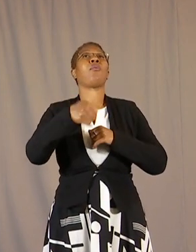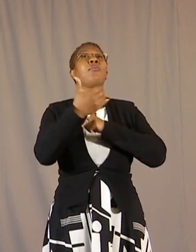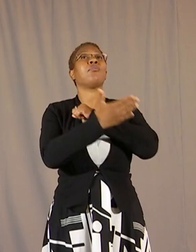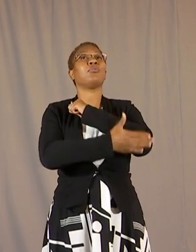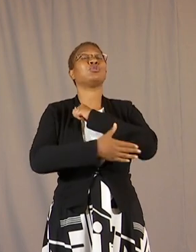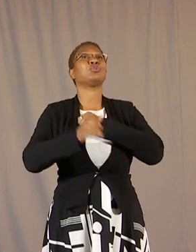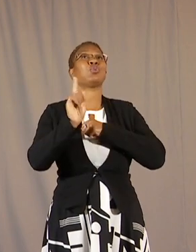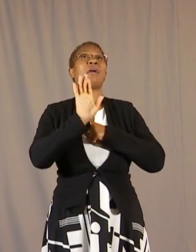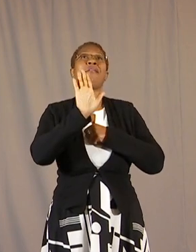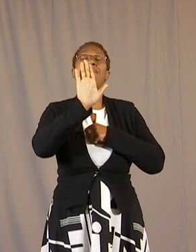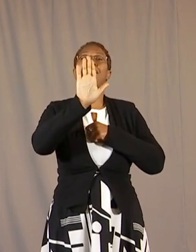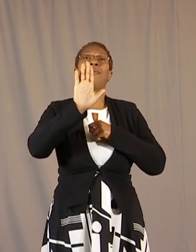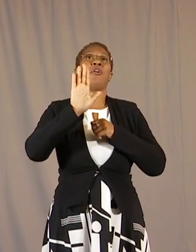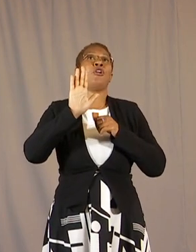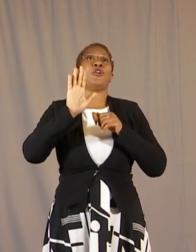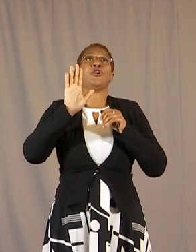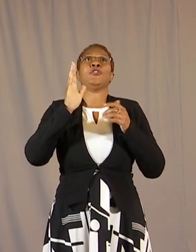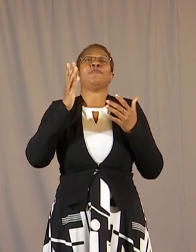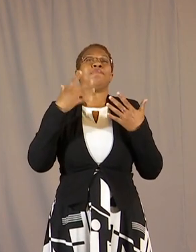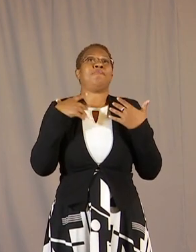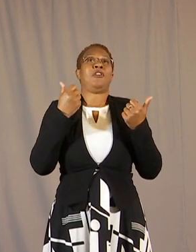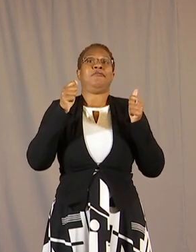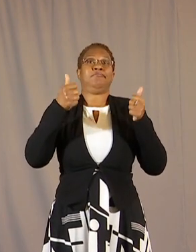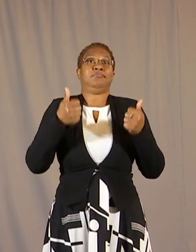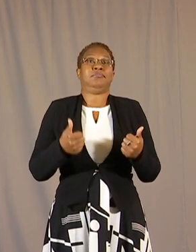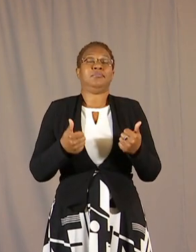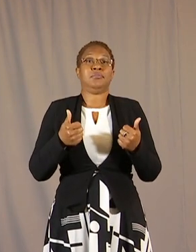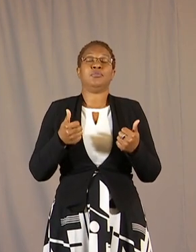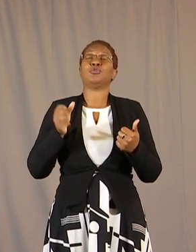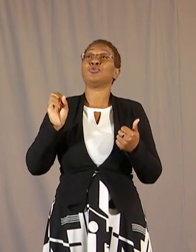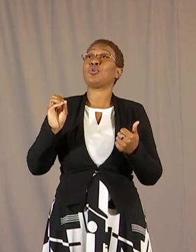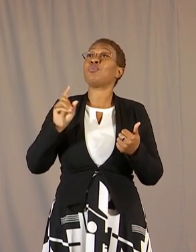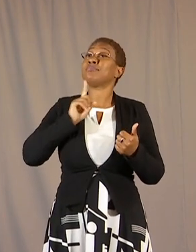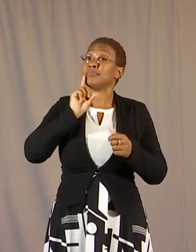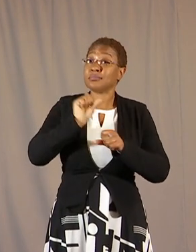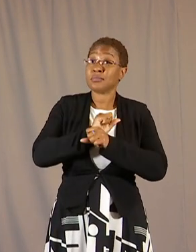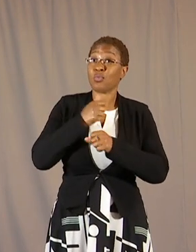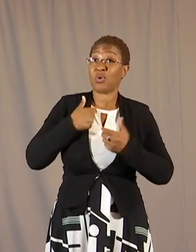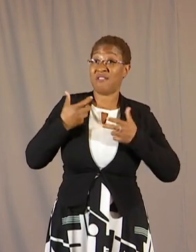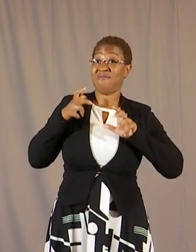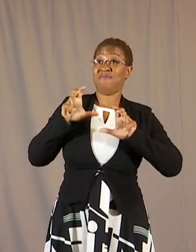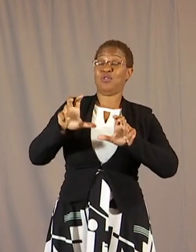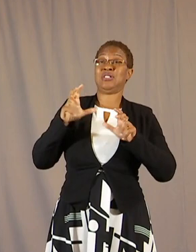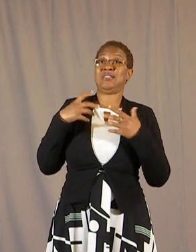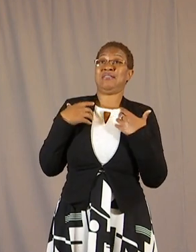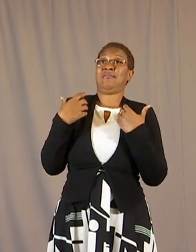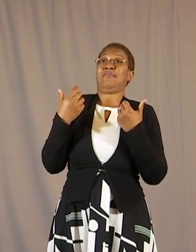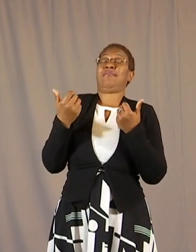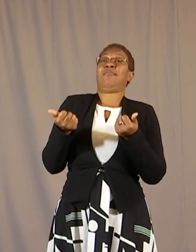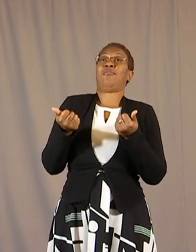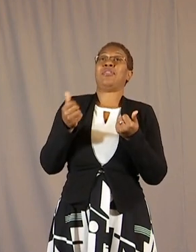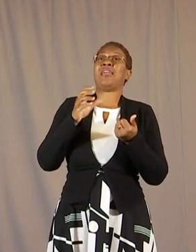all and that they're investing in the health and wellness of their community.